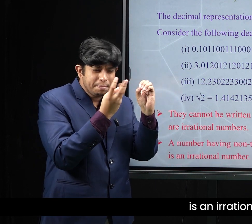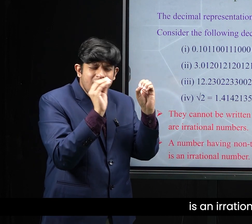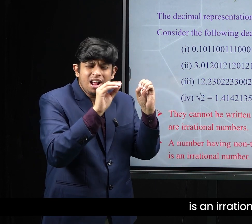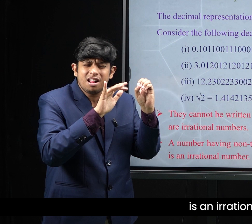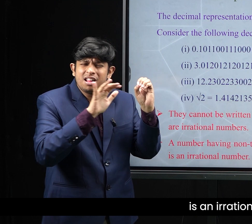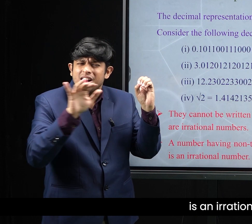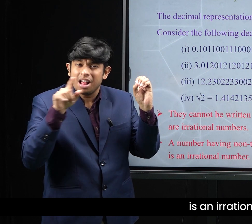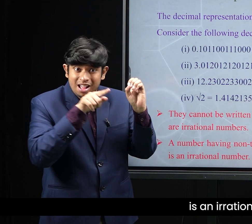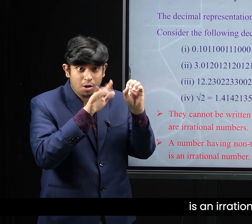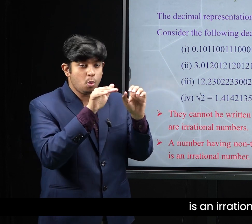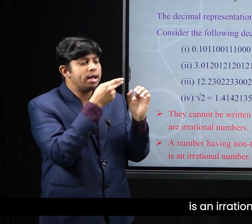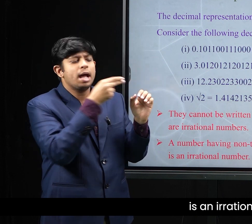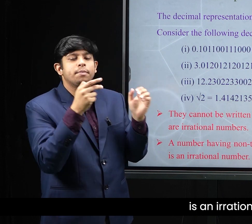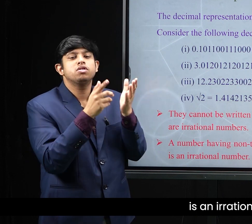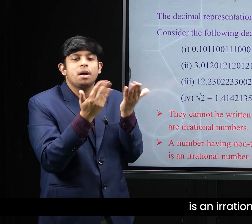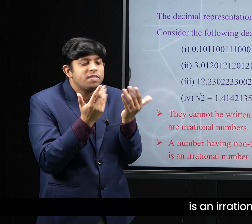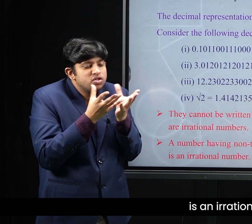an irrational number.